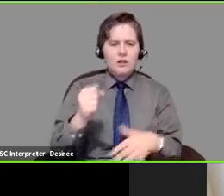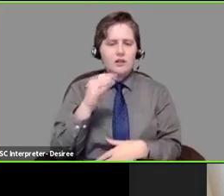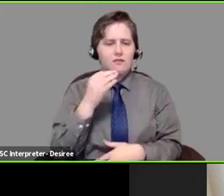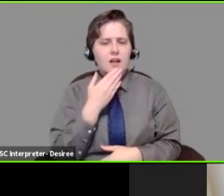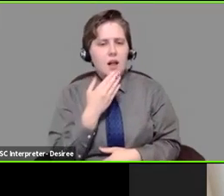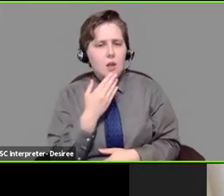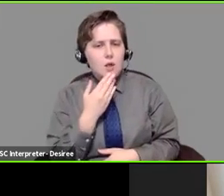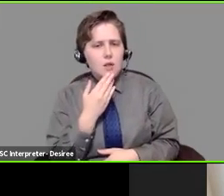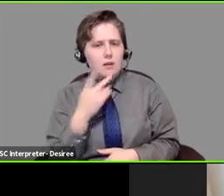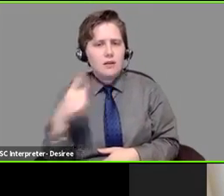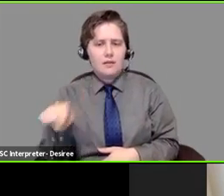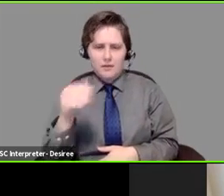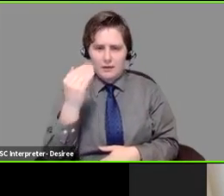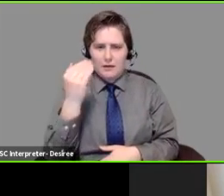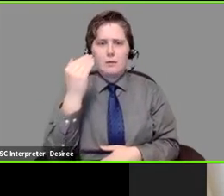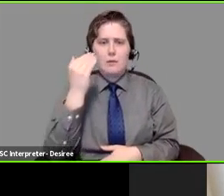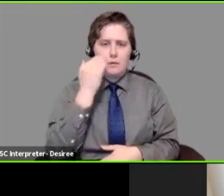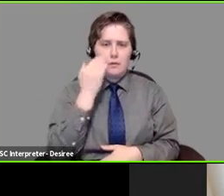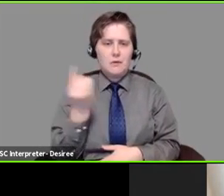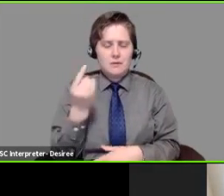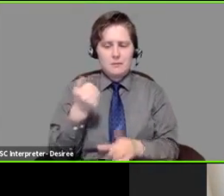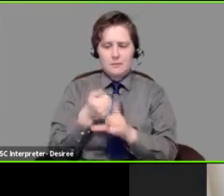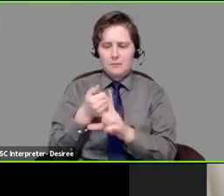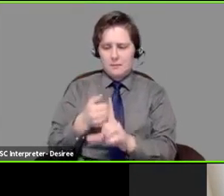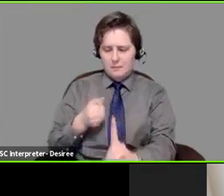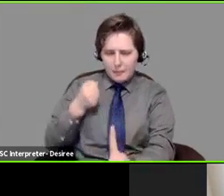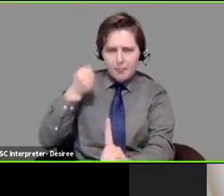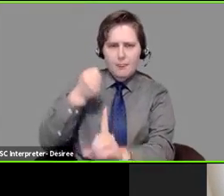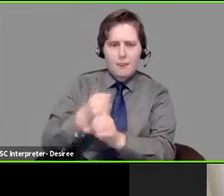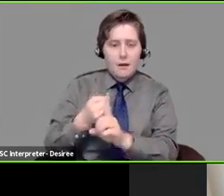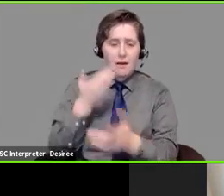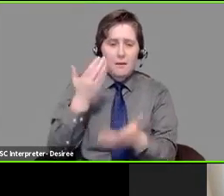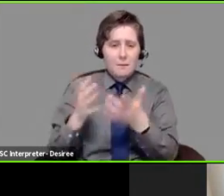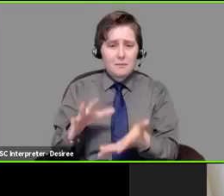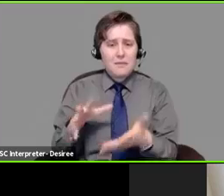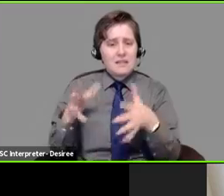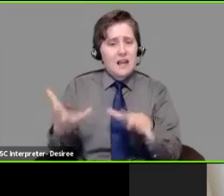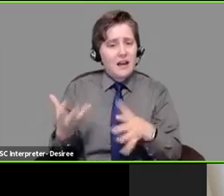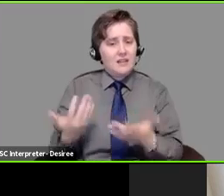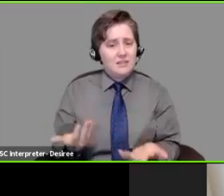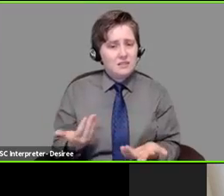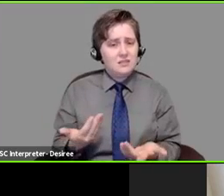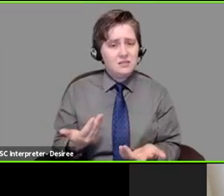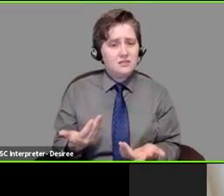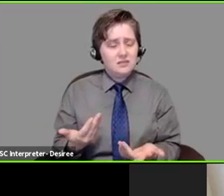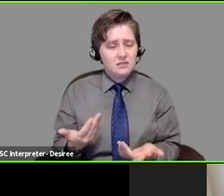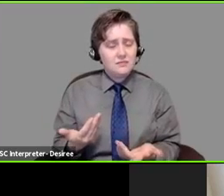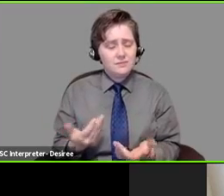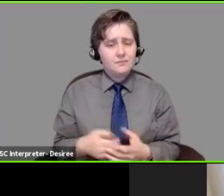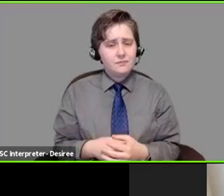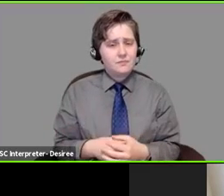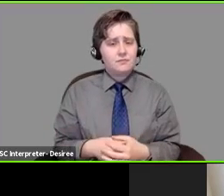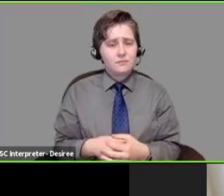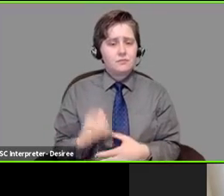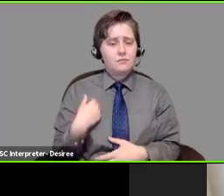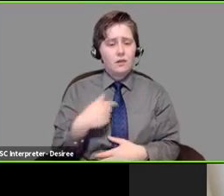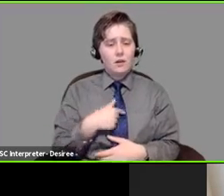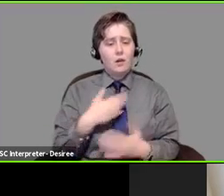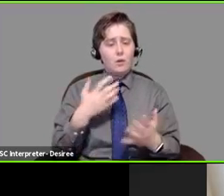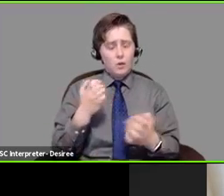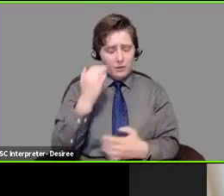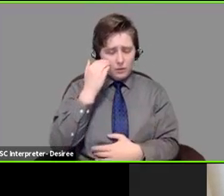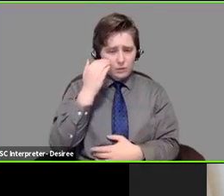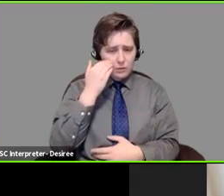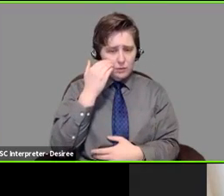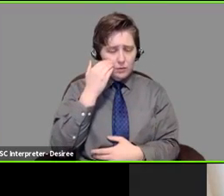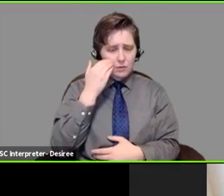are they know someone that was affected and possibly died. And so, we want to stay mindful